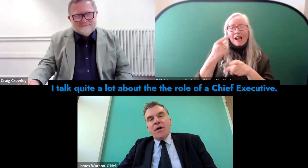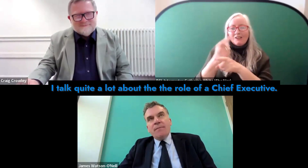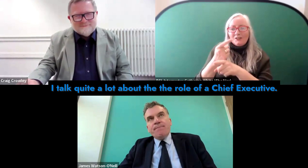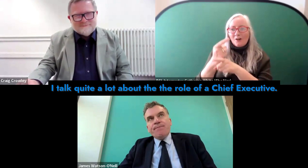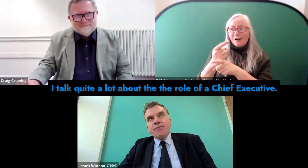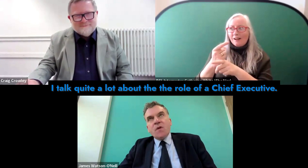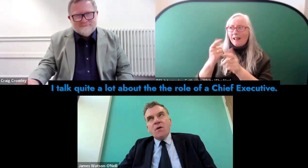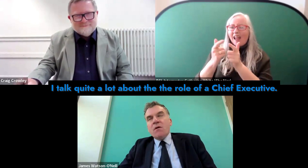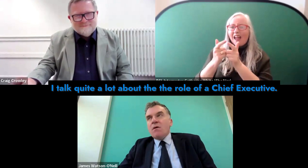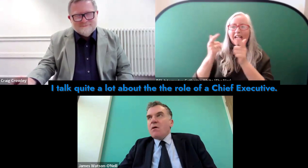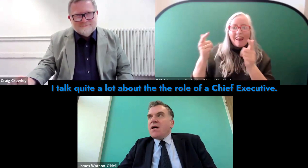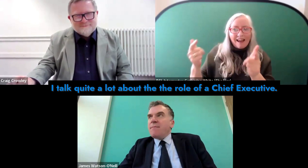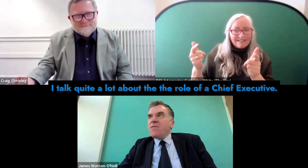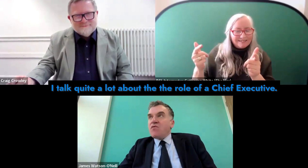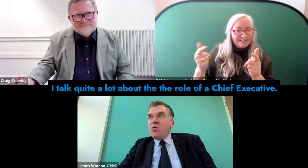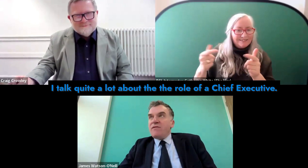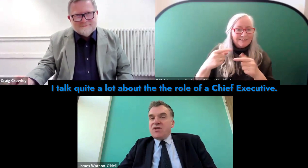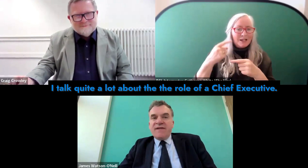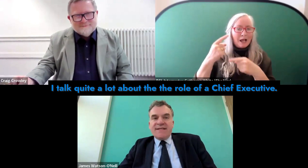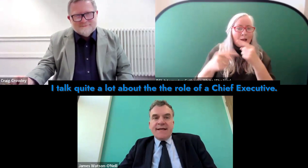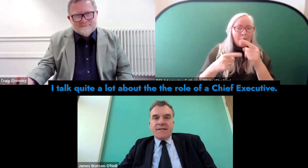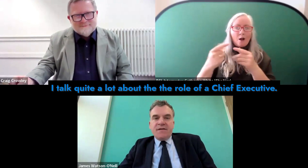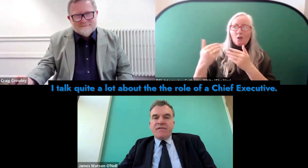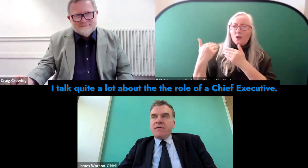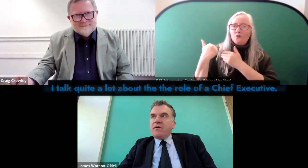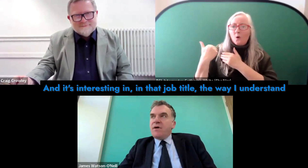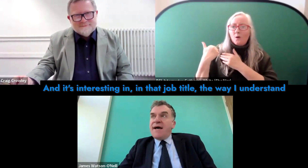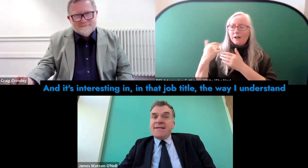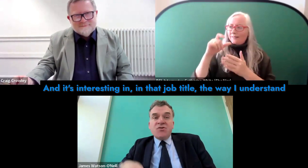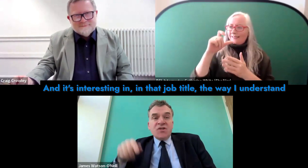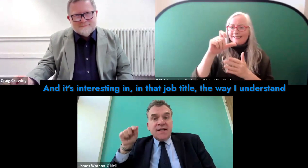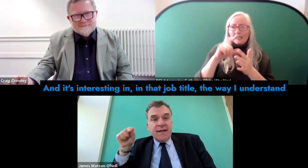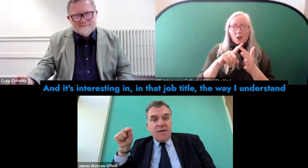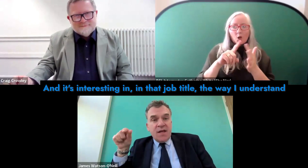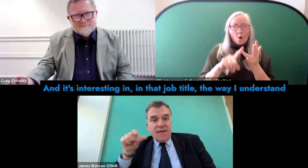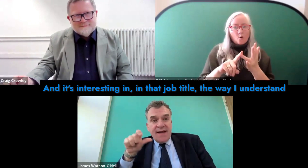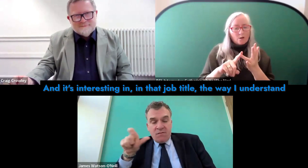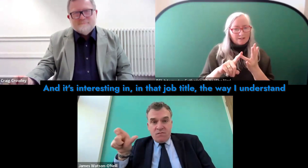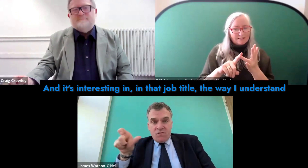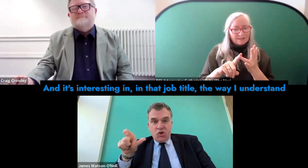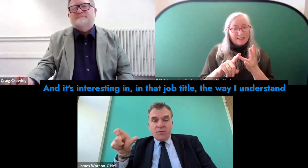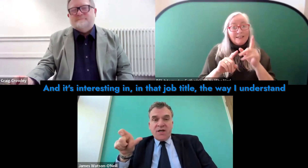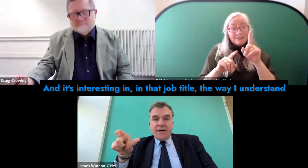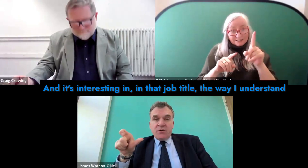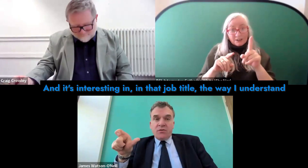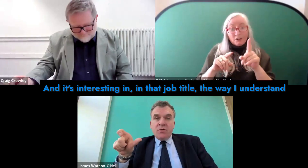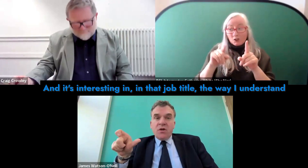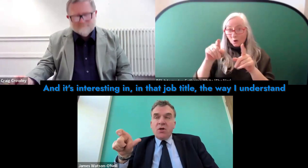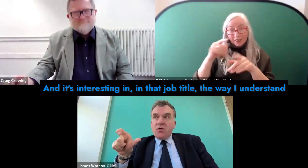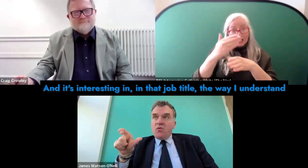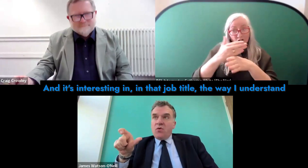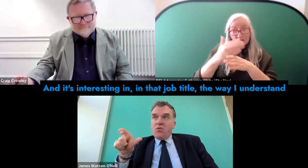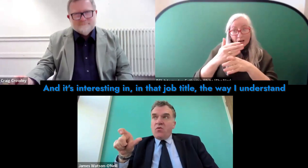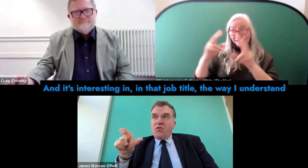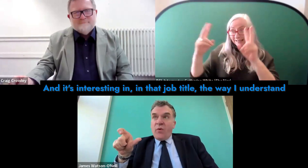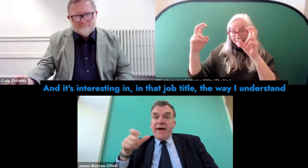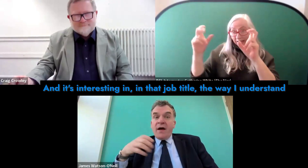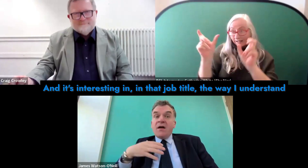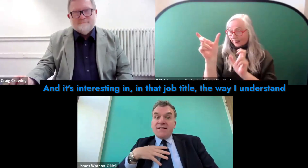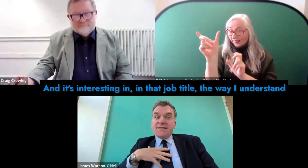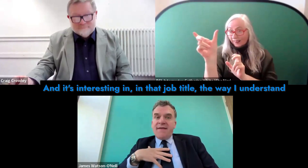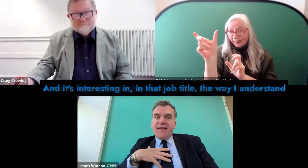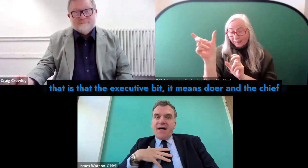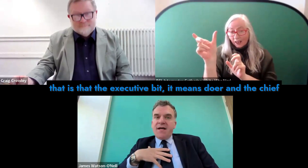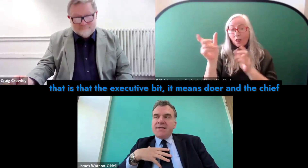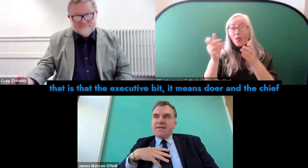about the role of a chief executive, and it's interesting in that job title. The way